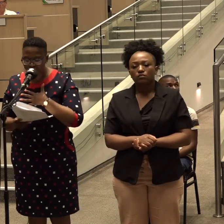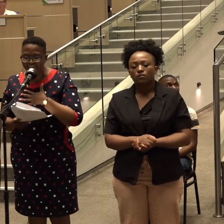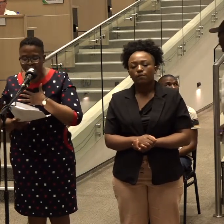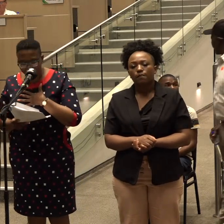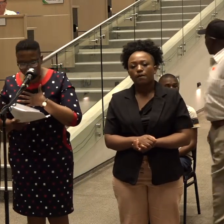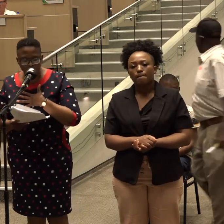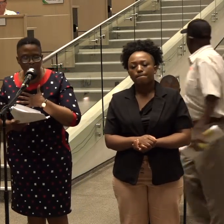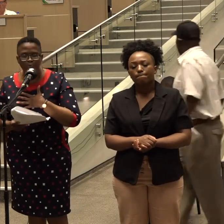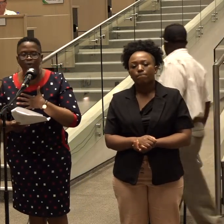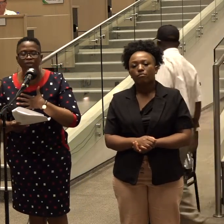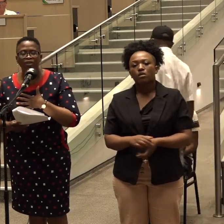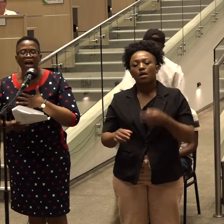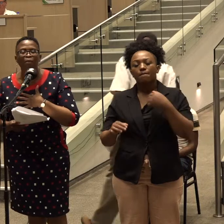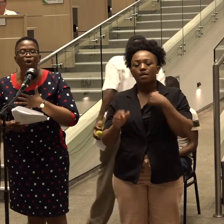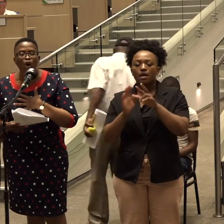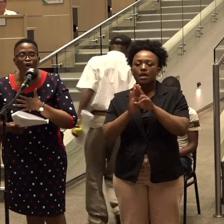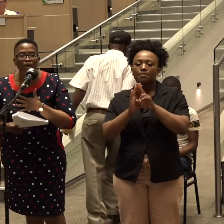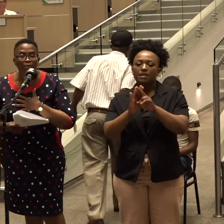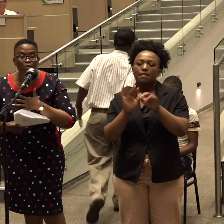sending the